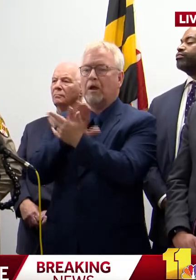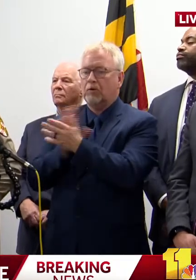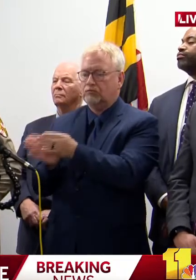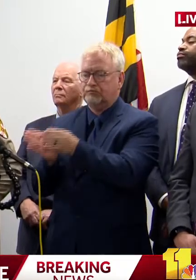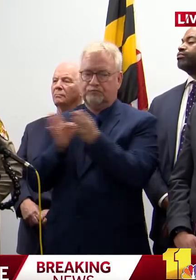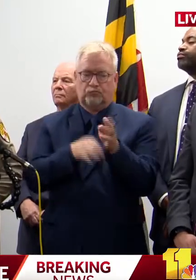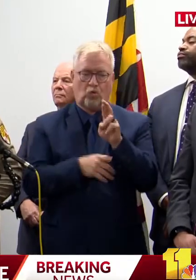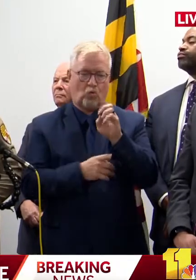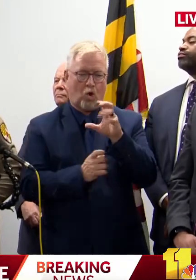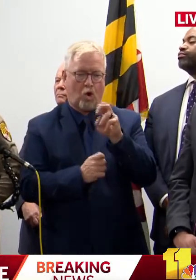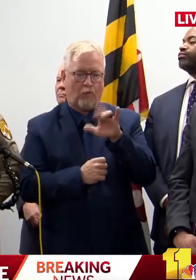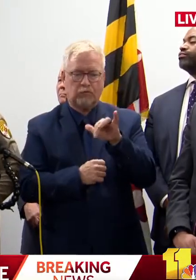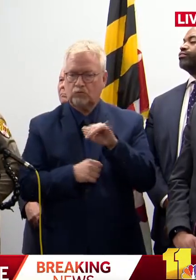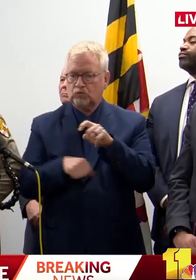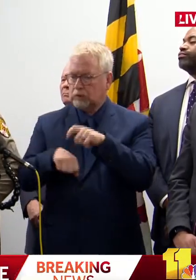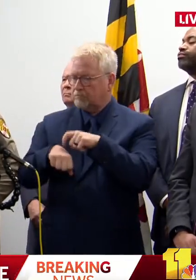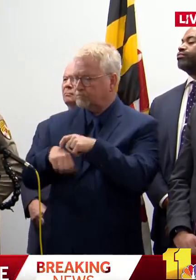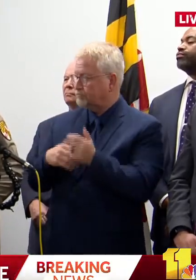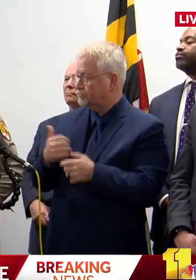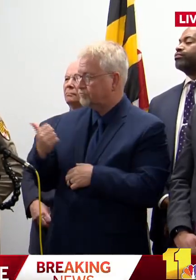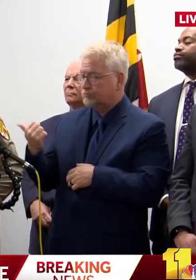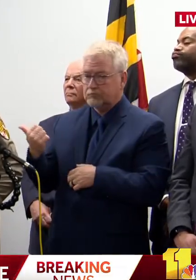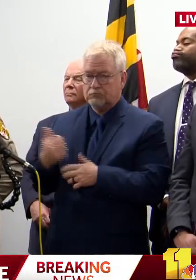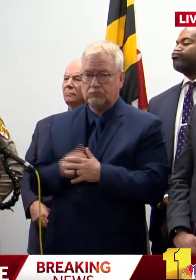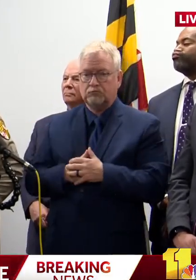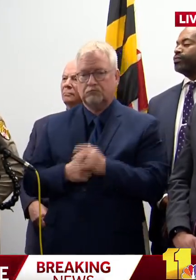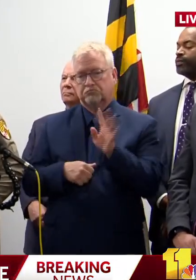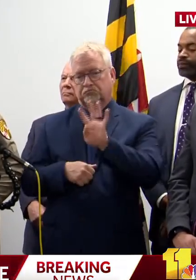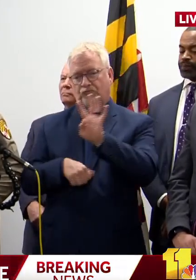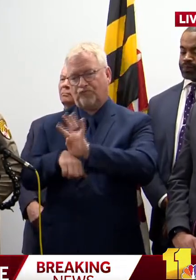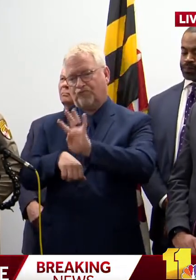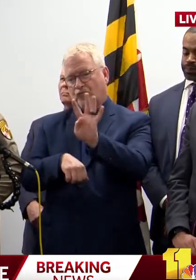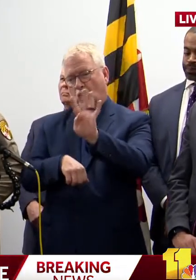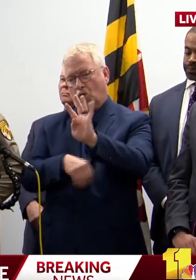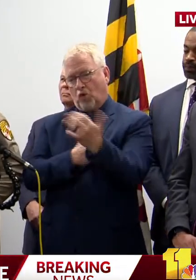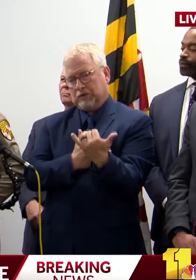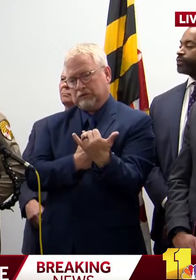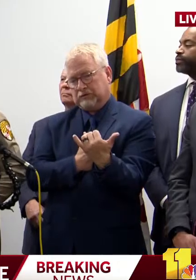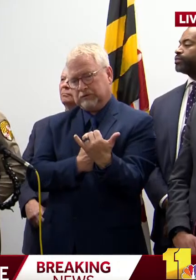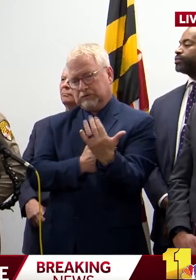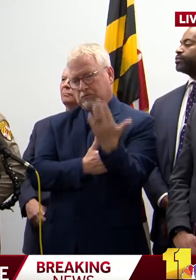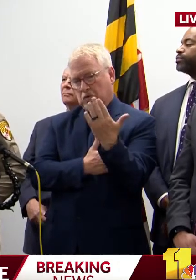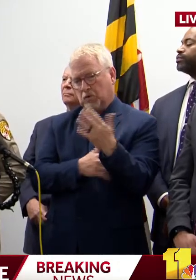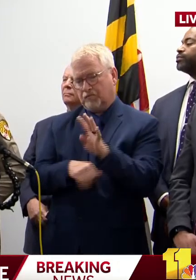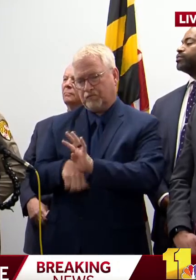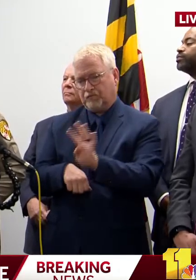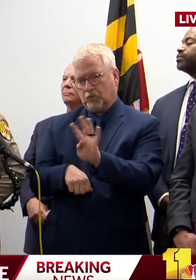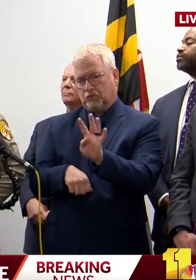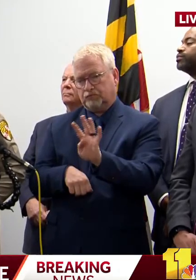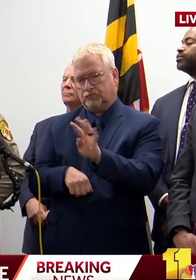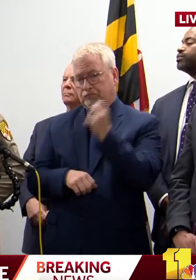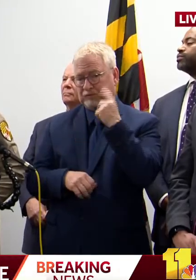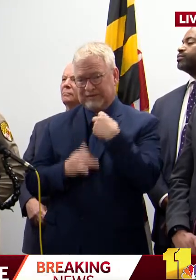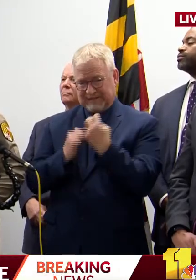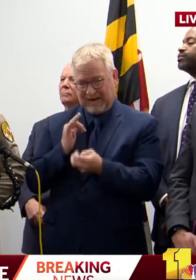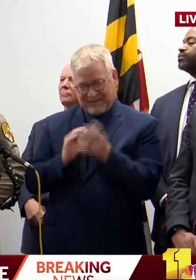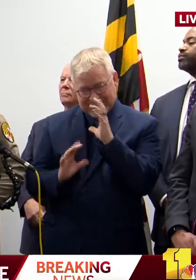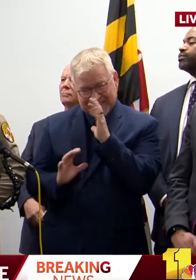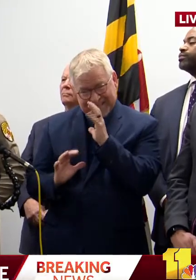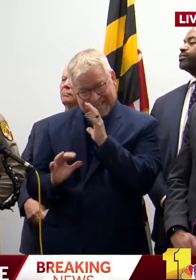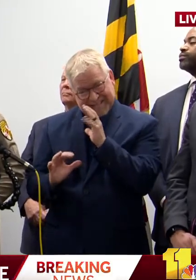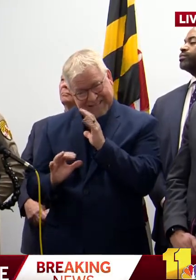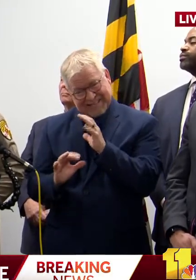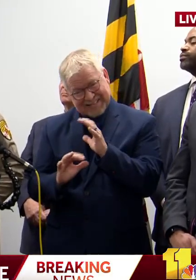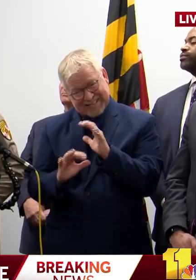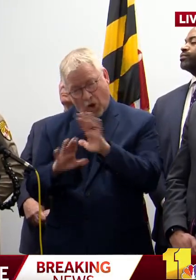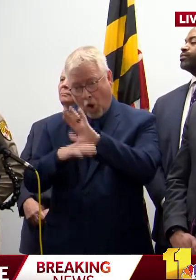The in-water searching stopped at about 4 o'clock today. The divers did exhaust the search area around that to ensure that they